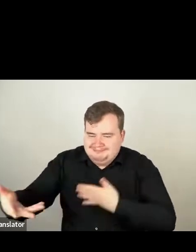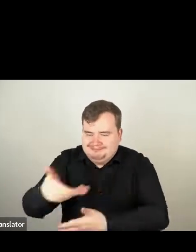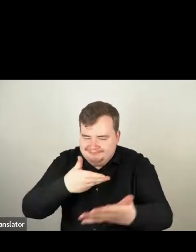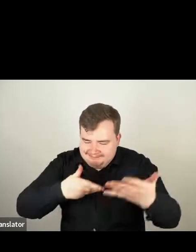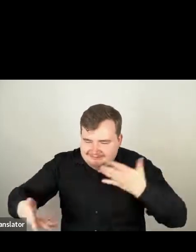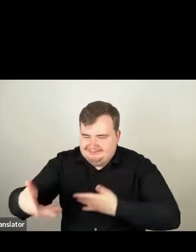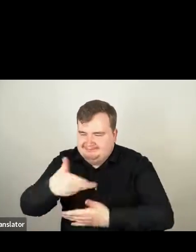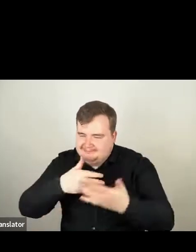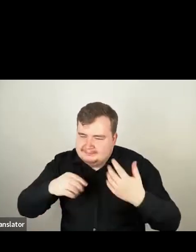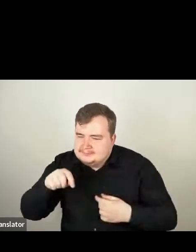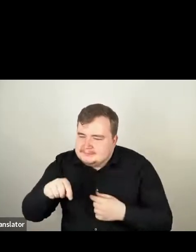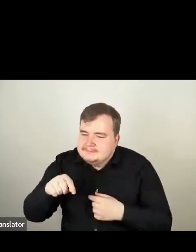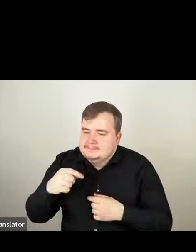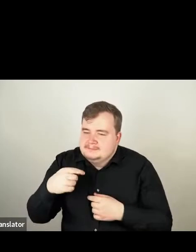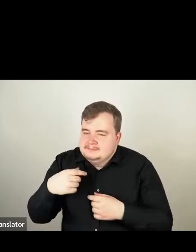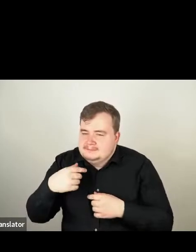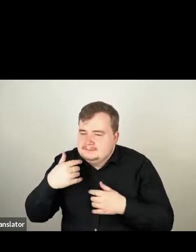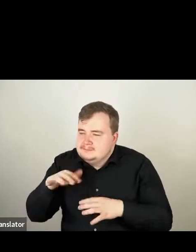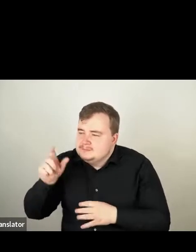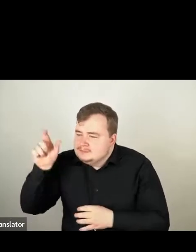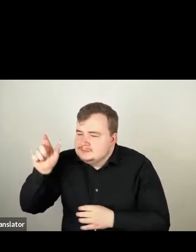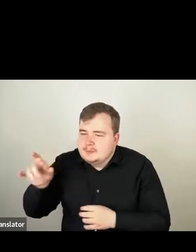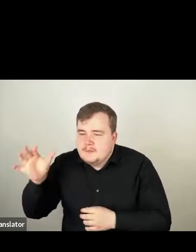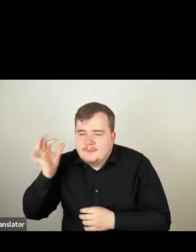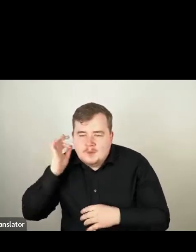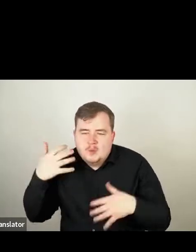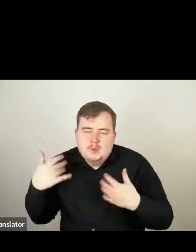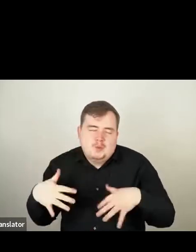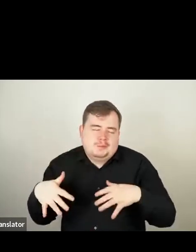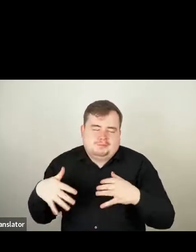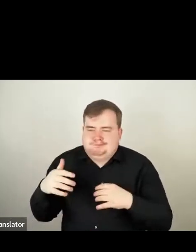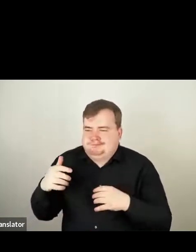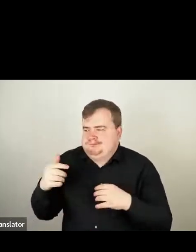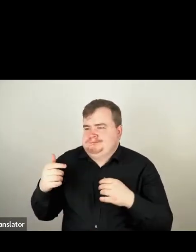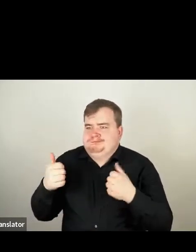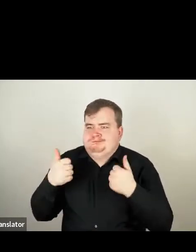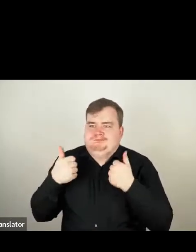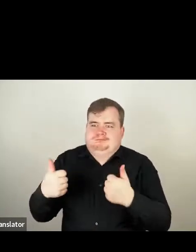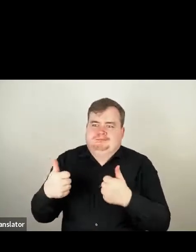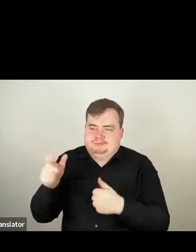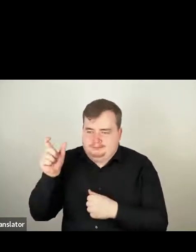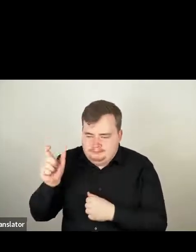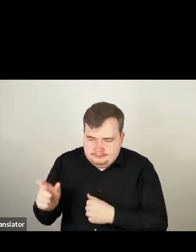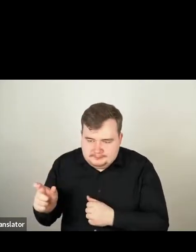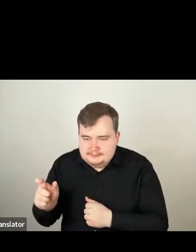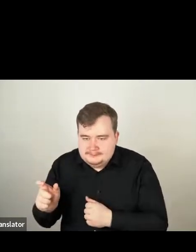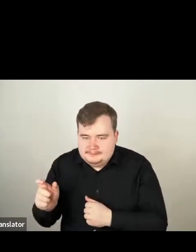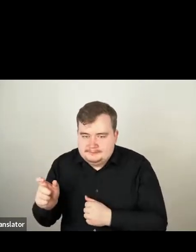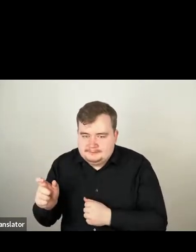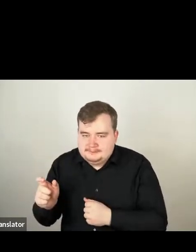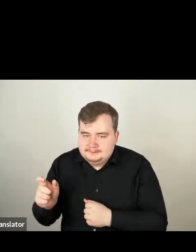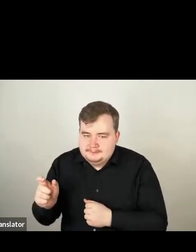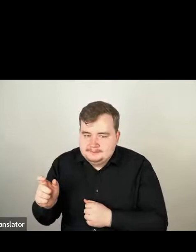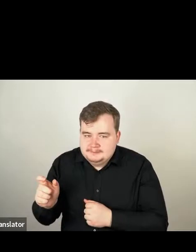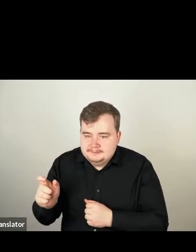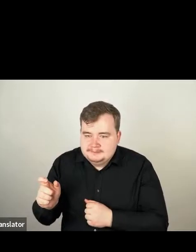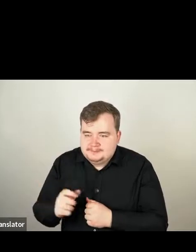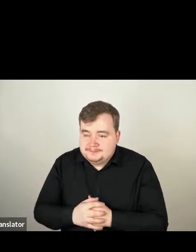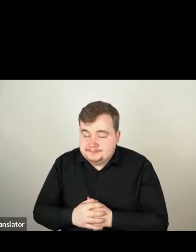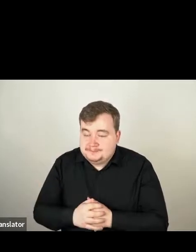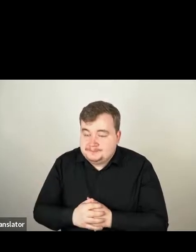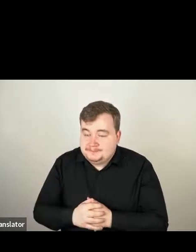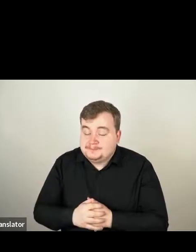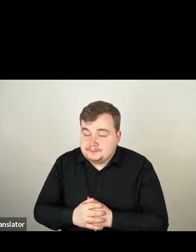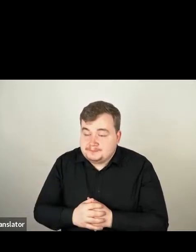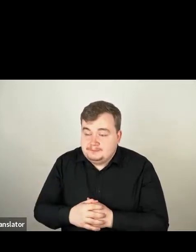amazing. And she gave a lot of, what should I say, also the possibility to get together, to